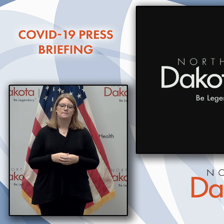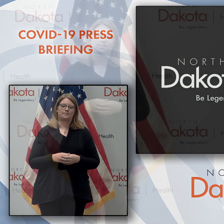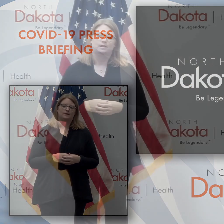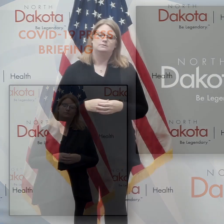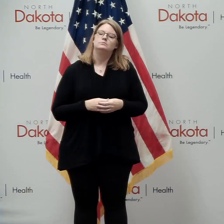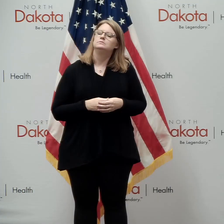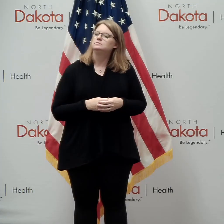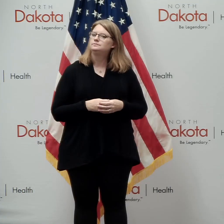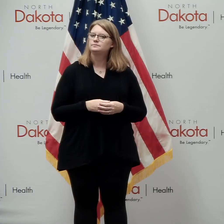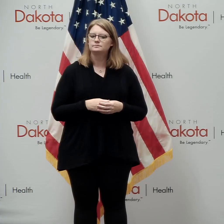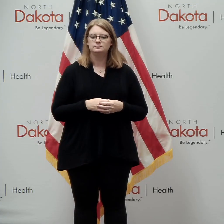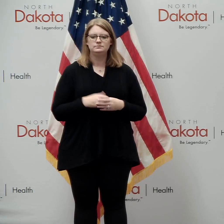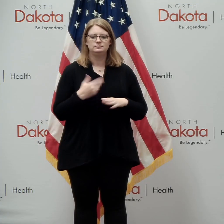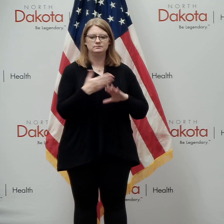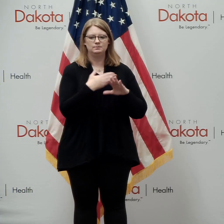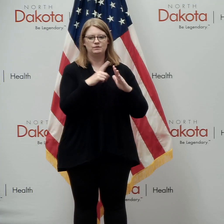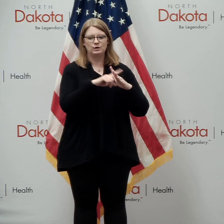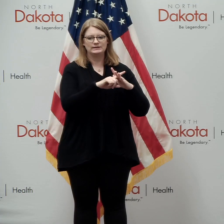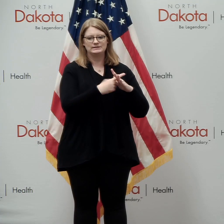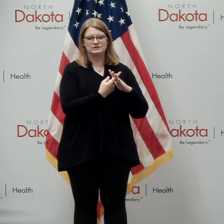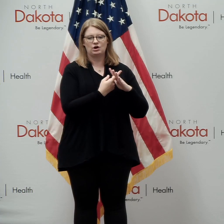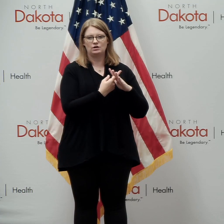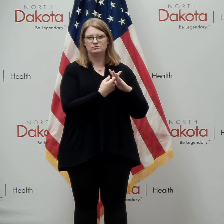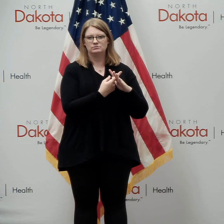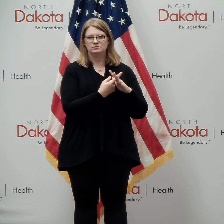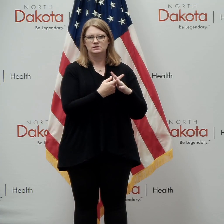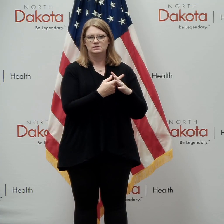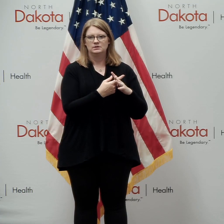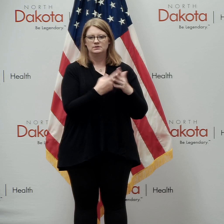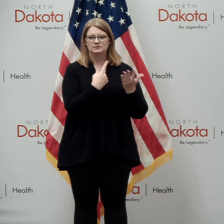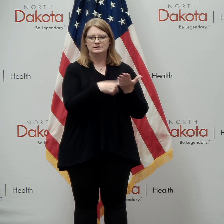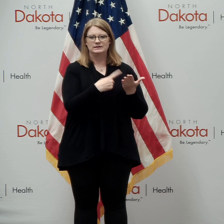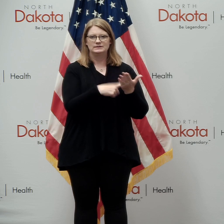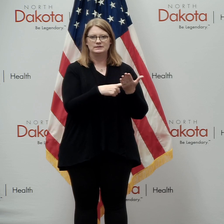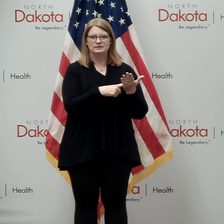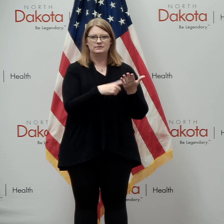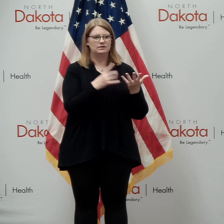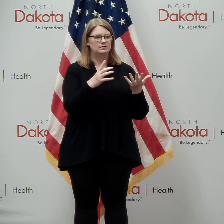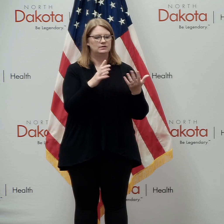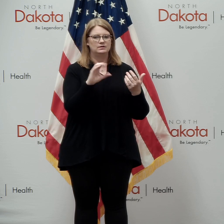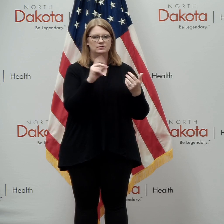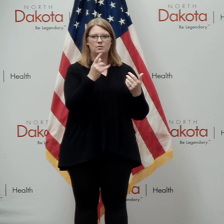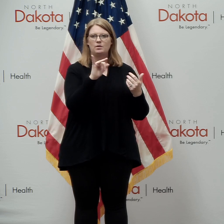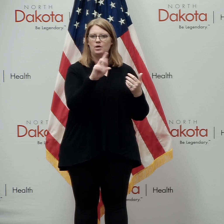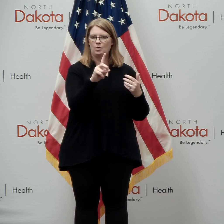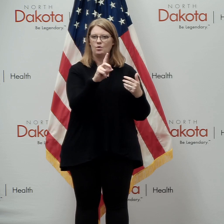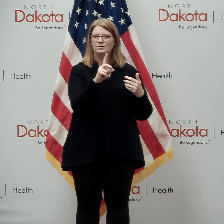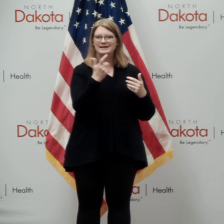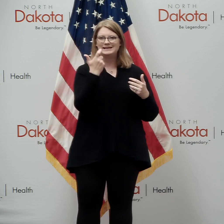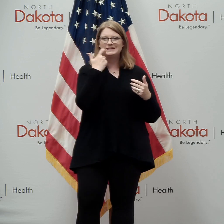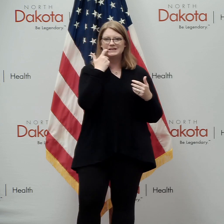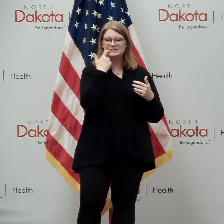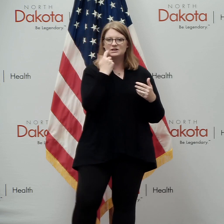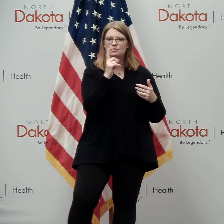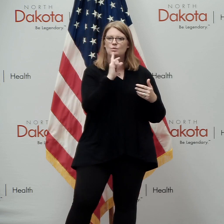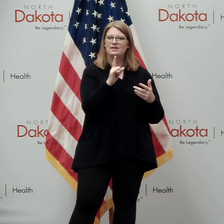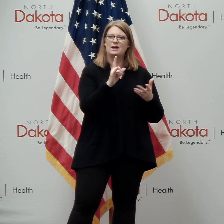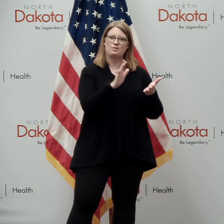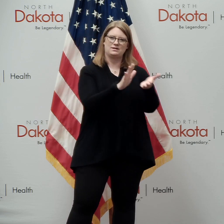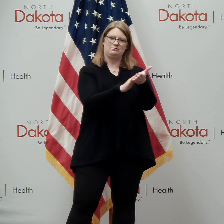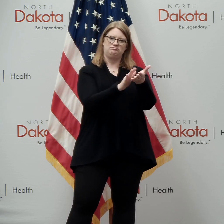And before I kick into the talking to our topic today about the crisis of opioid addiction and overdose, I just do want to give a shout